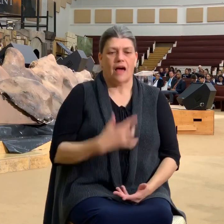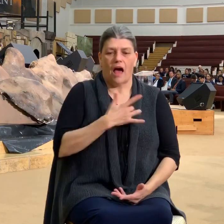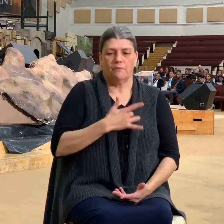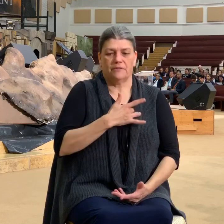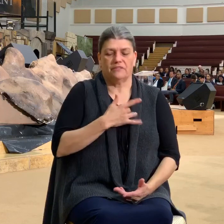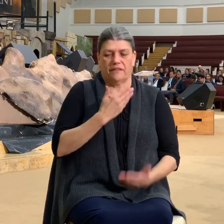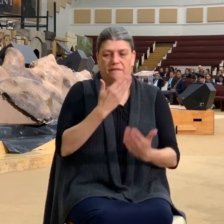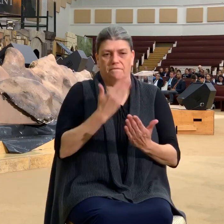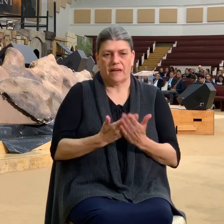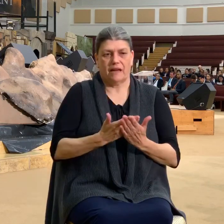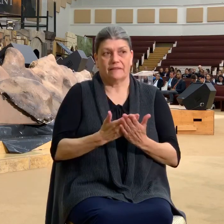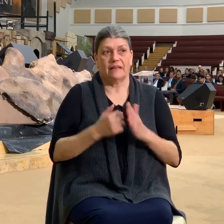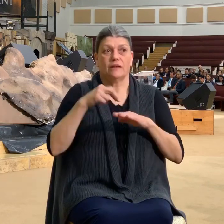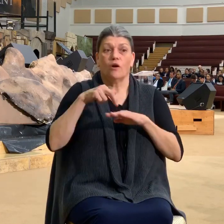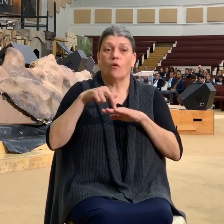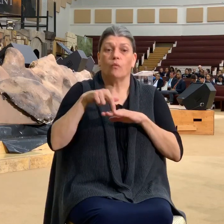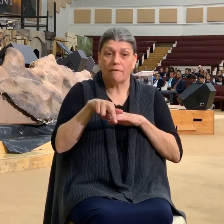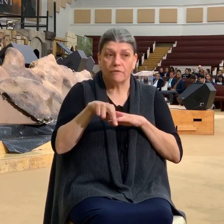he referenced